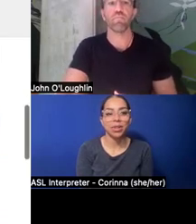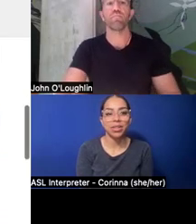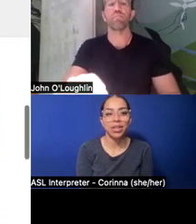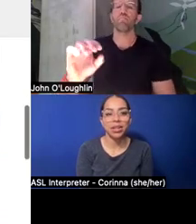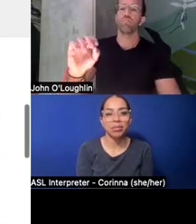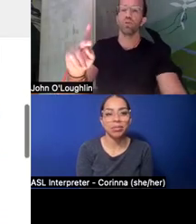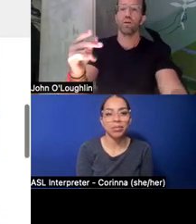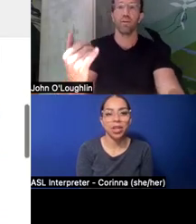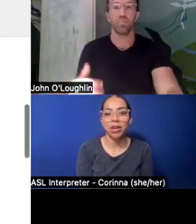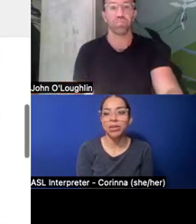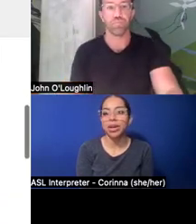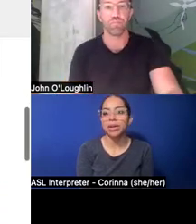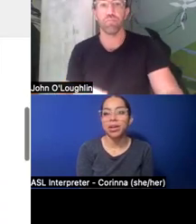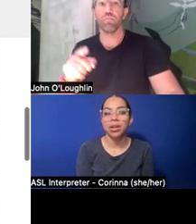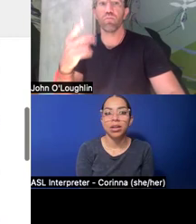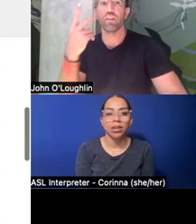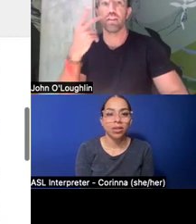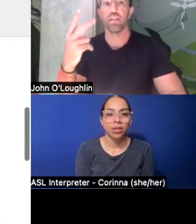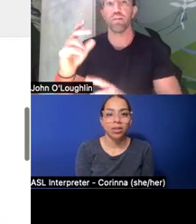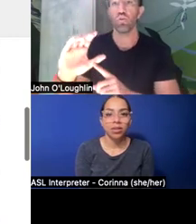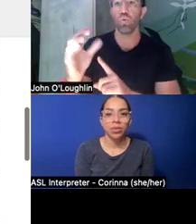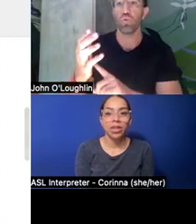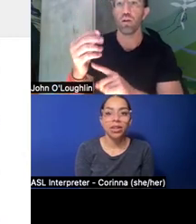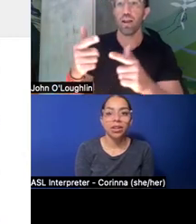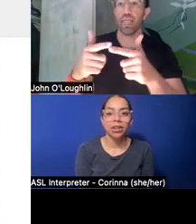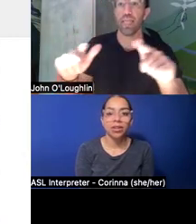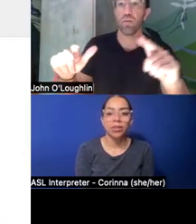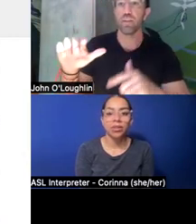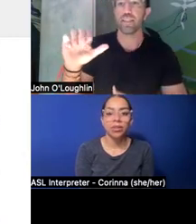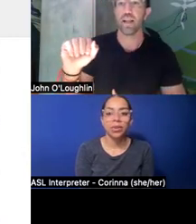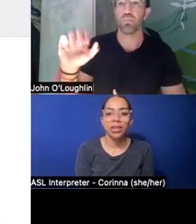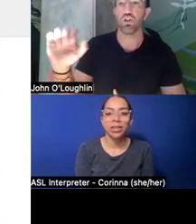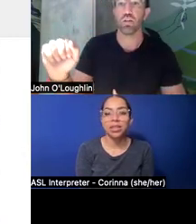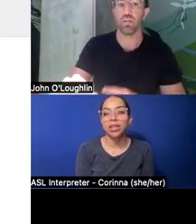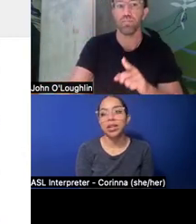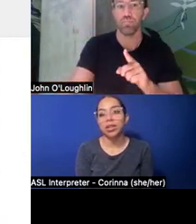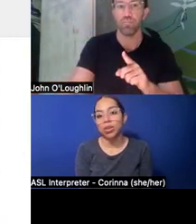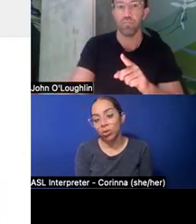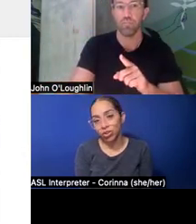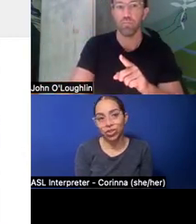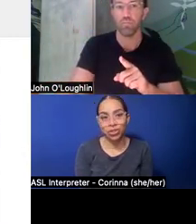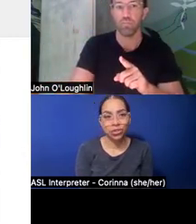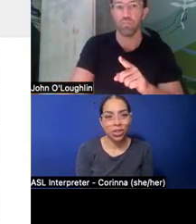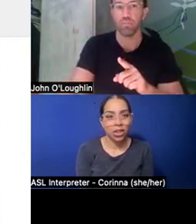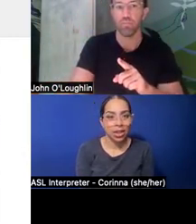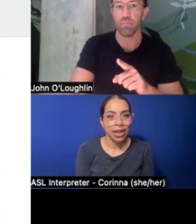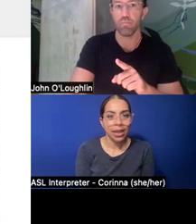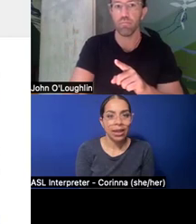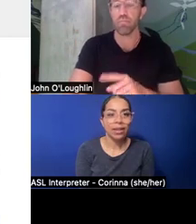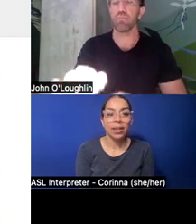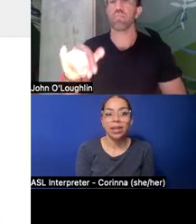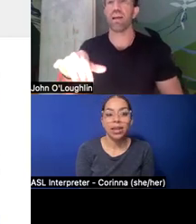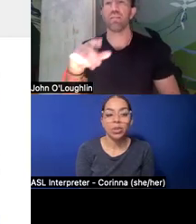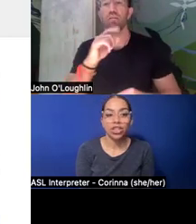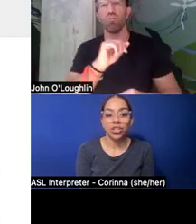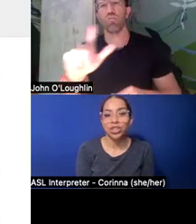Taking a bit of time. Okay, so here you can see the cultural and